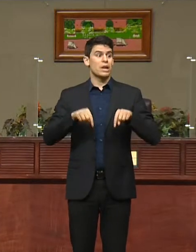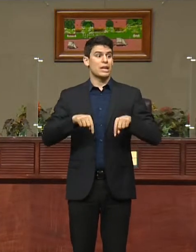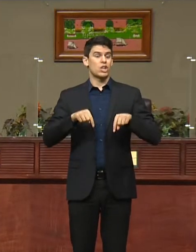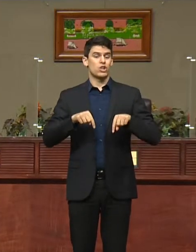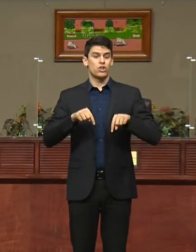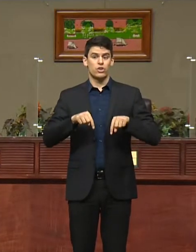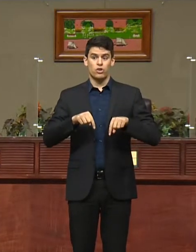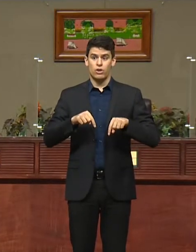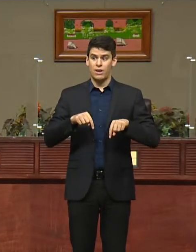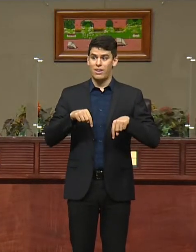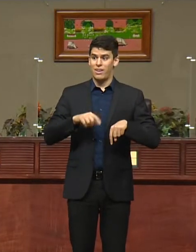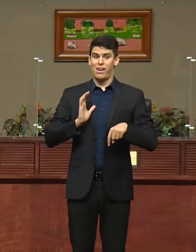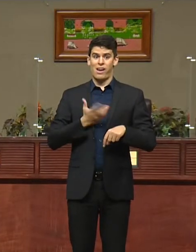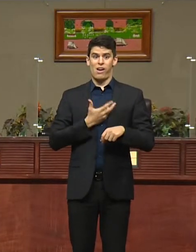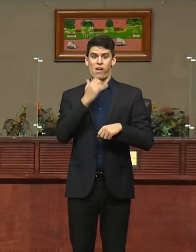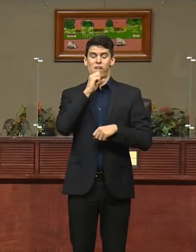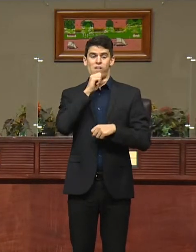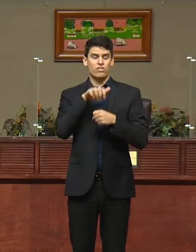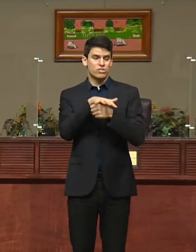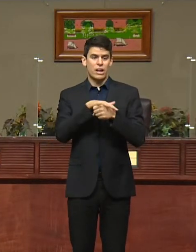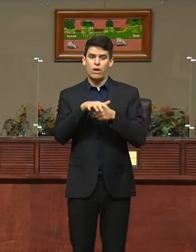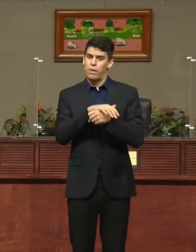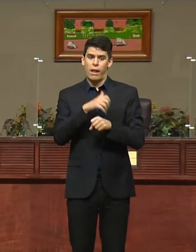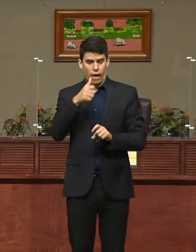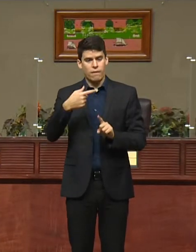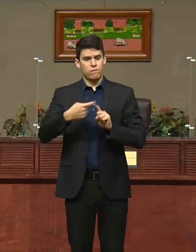live in our county, and that could be the case.